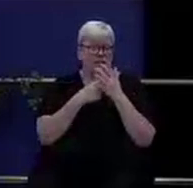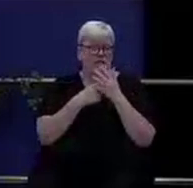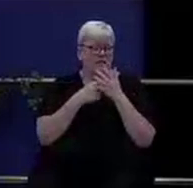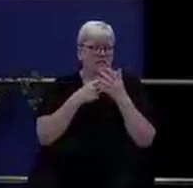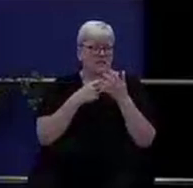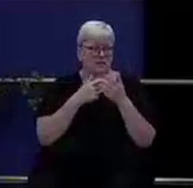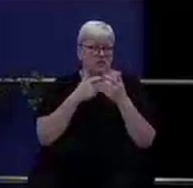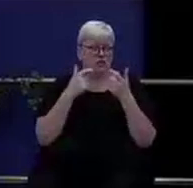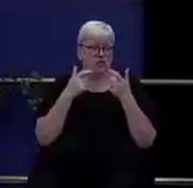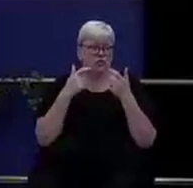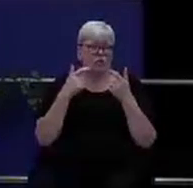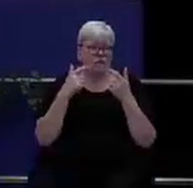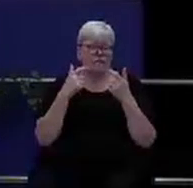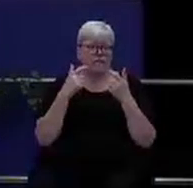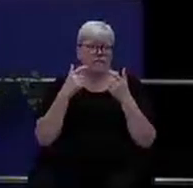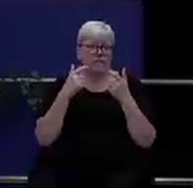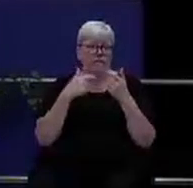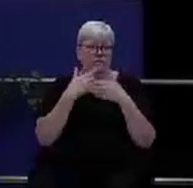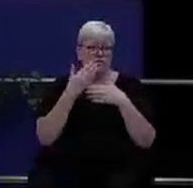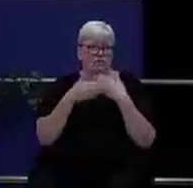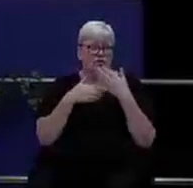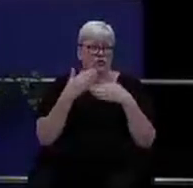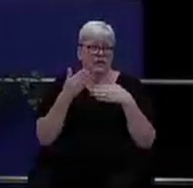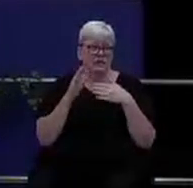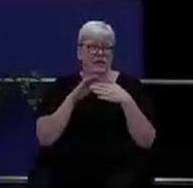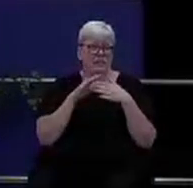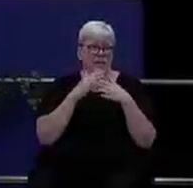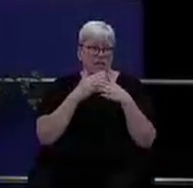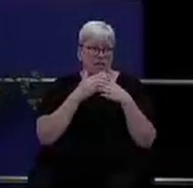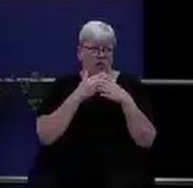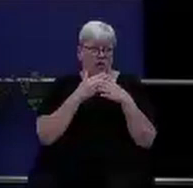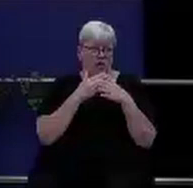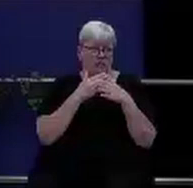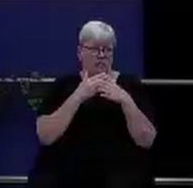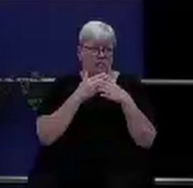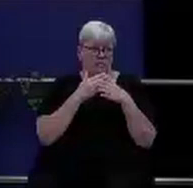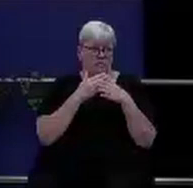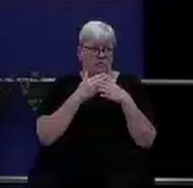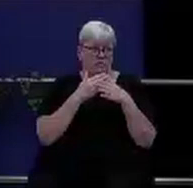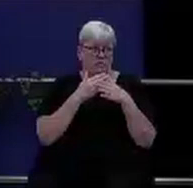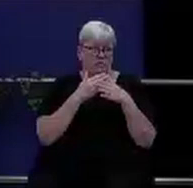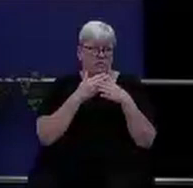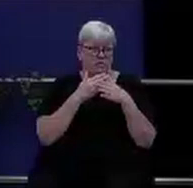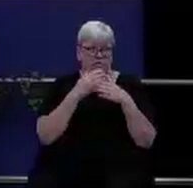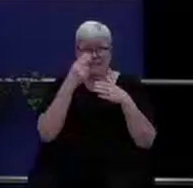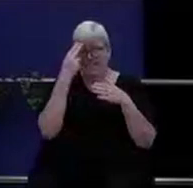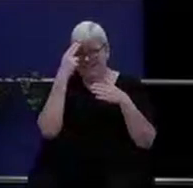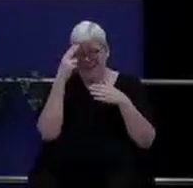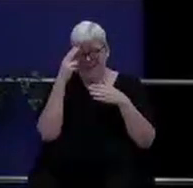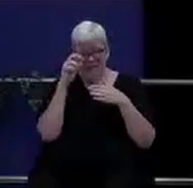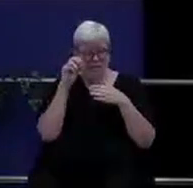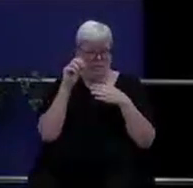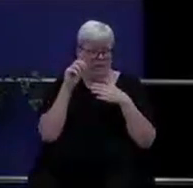a lot to corvids, and as Sarah says, it's because of, you know, a lot of that is because of their reputation after the Great